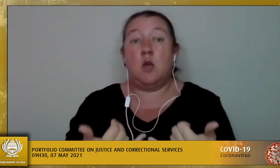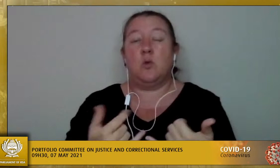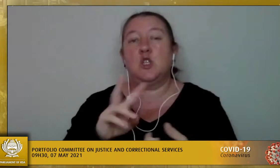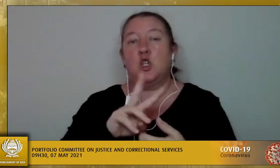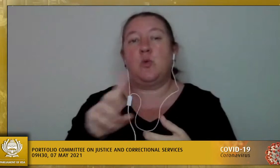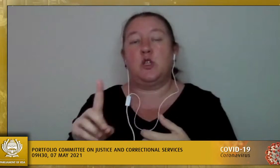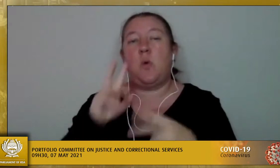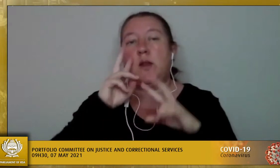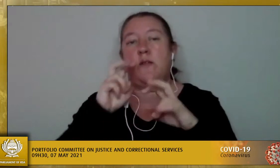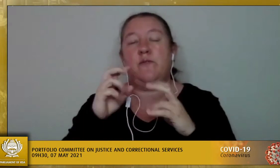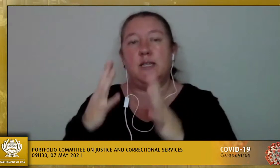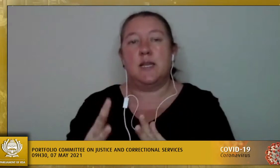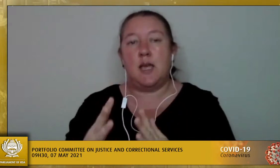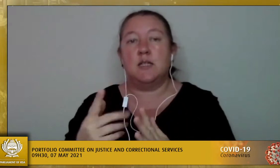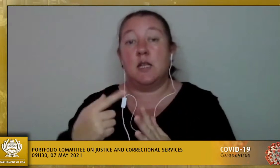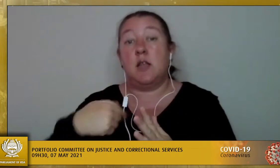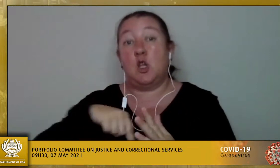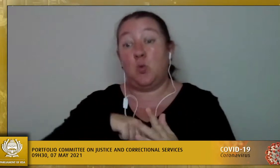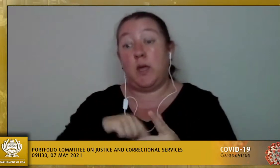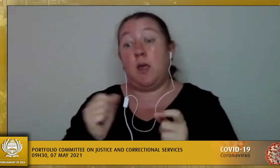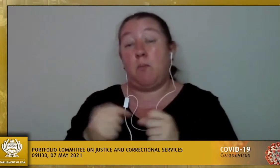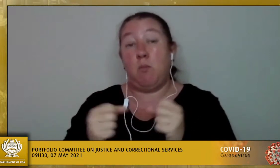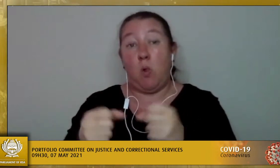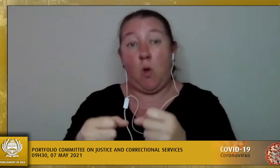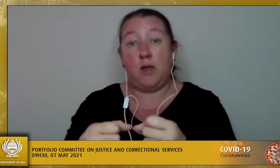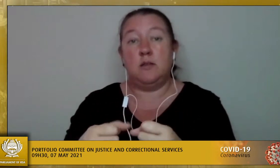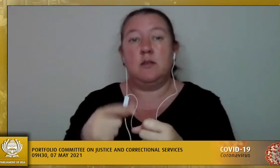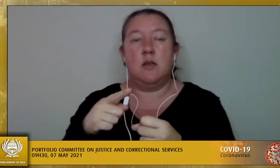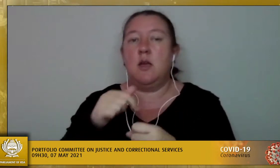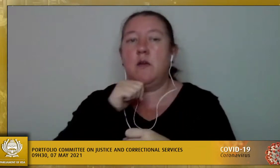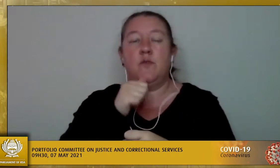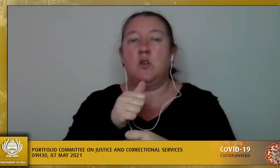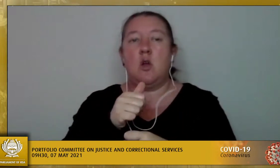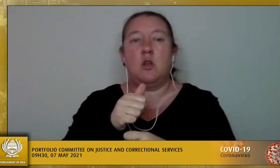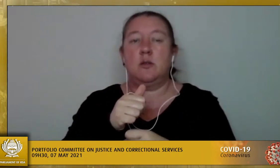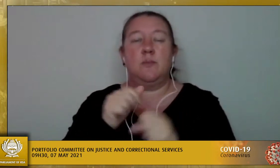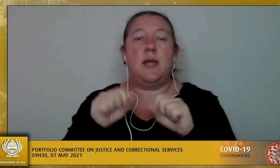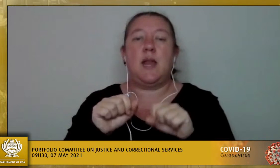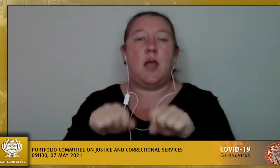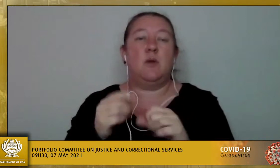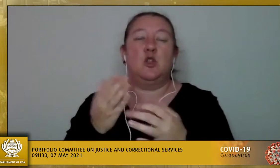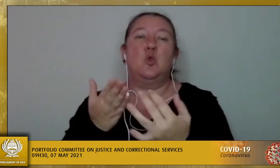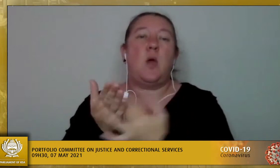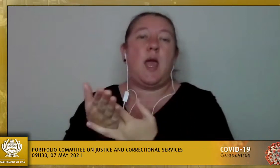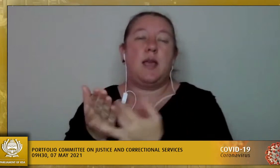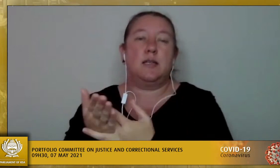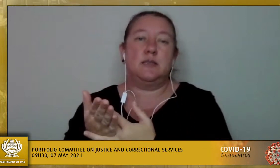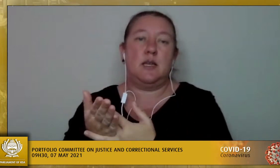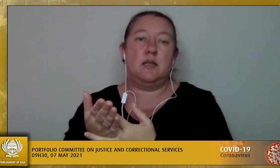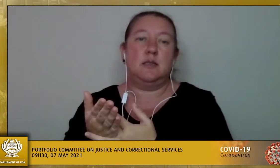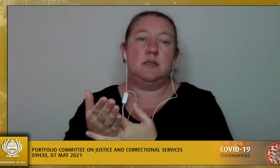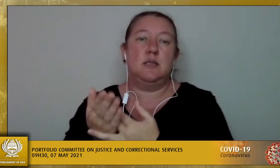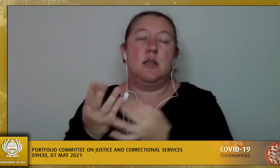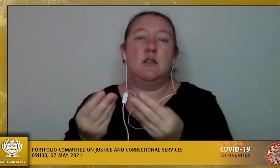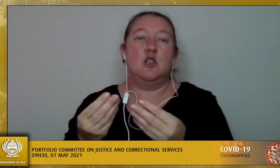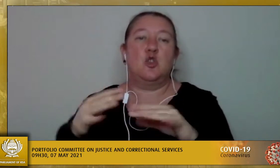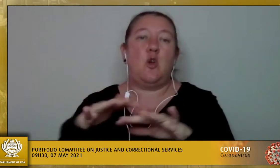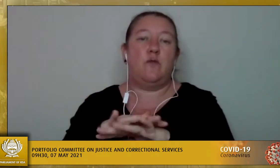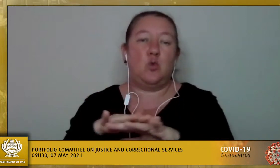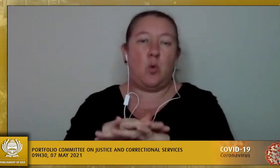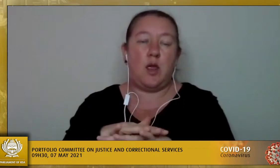21 investigators that we employed have not um been able to access um the the software